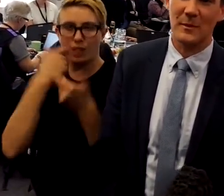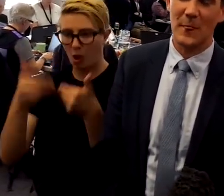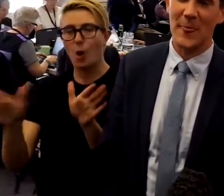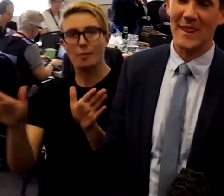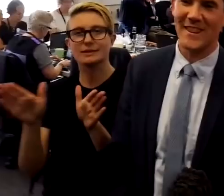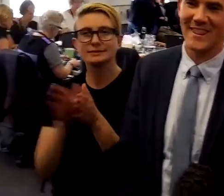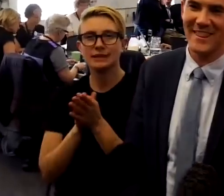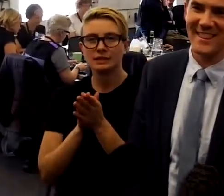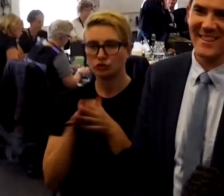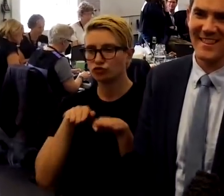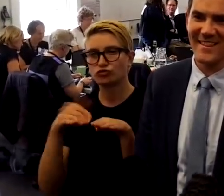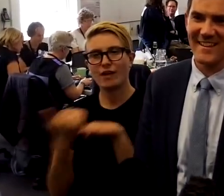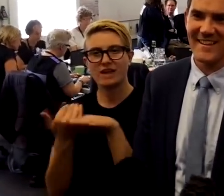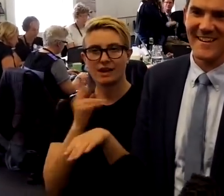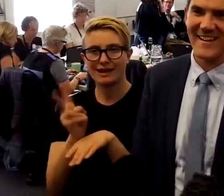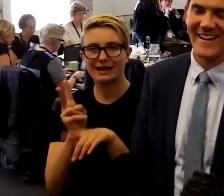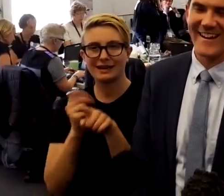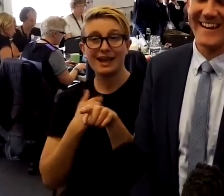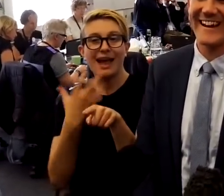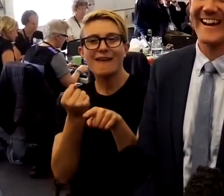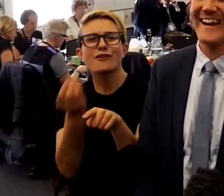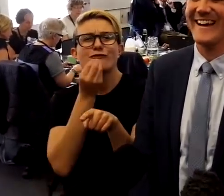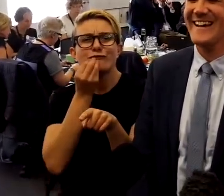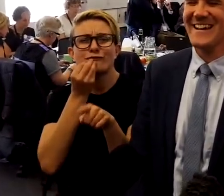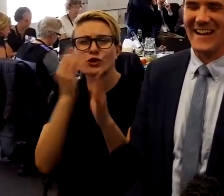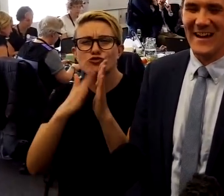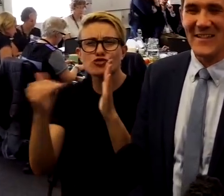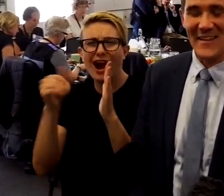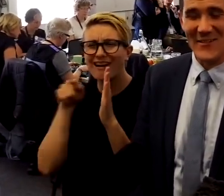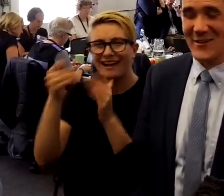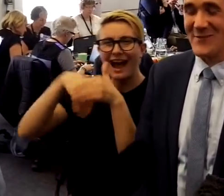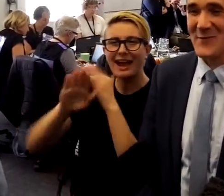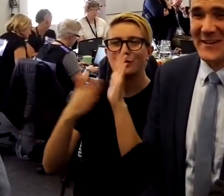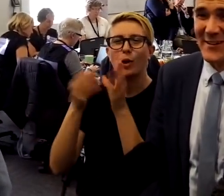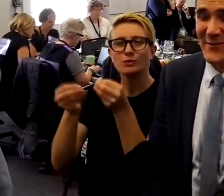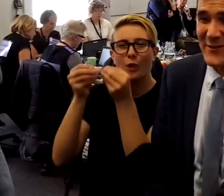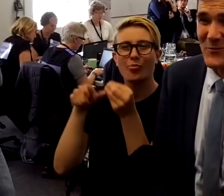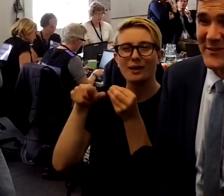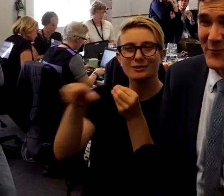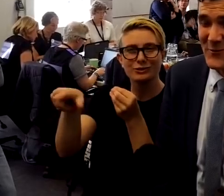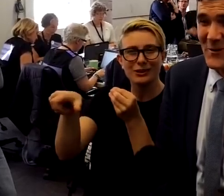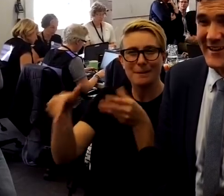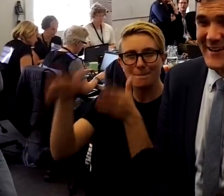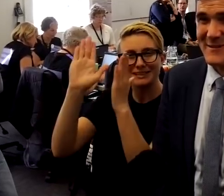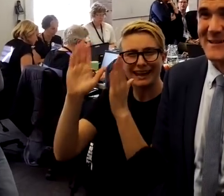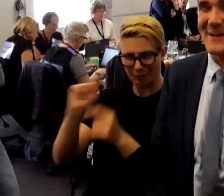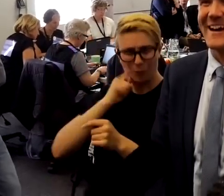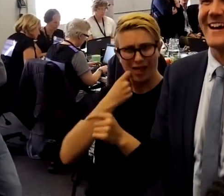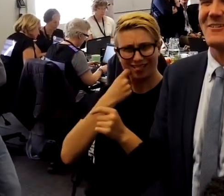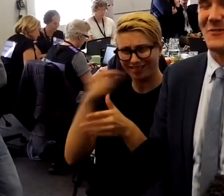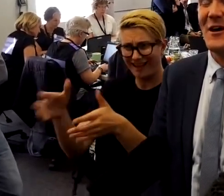of the Molesworth buildings. Don't know if they'll be able to get that out. It's not a level of detail I'm concerned myself with right now,